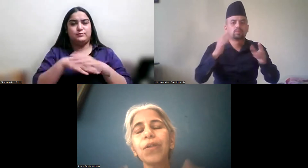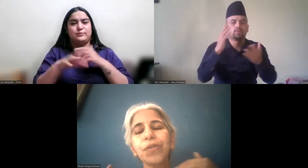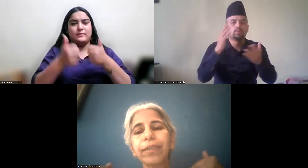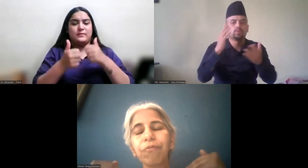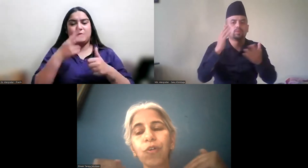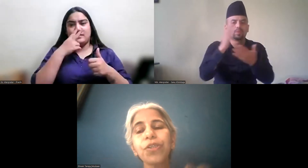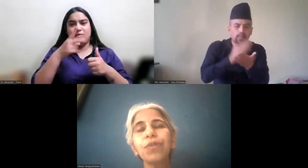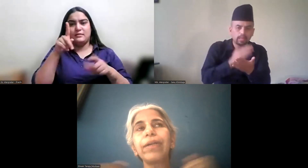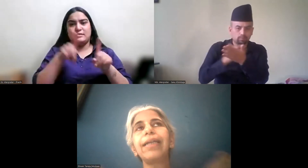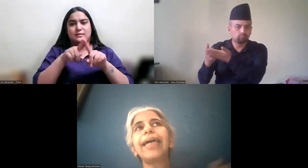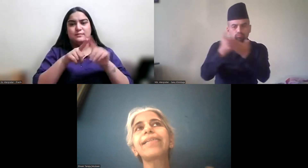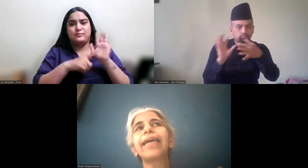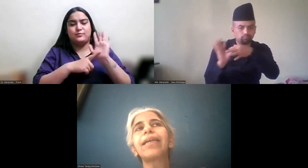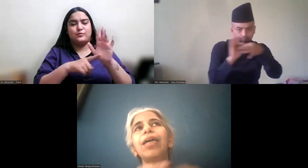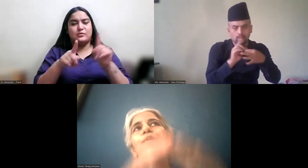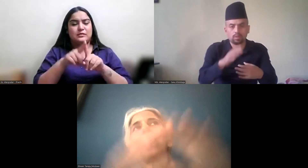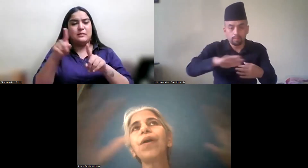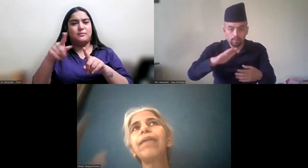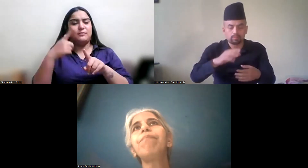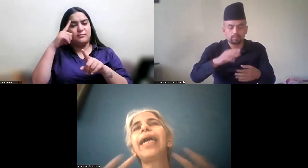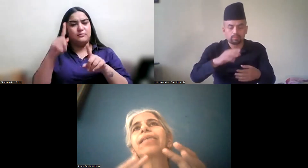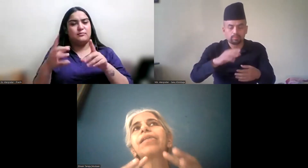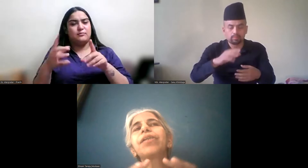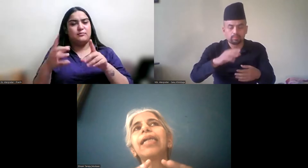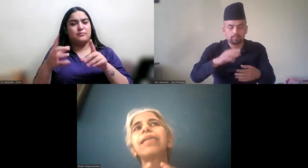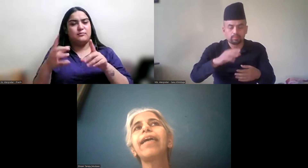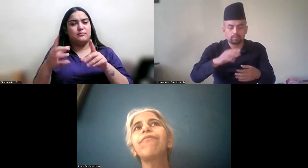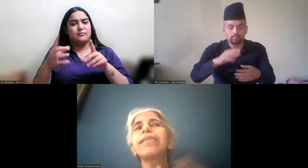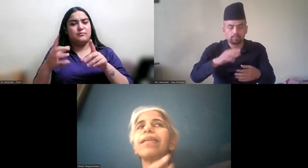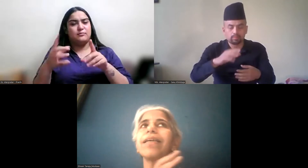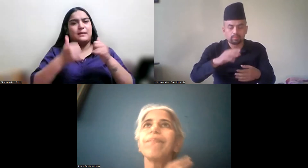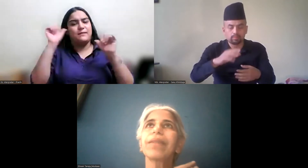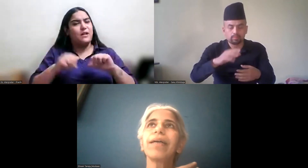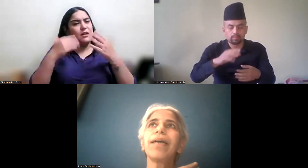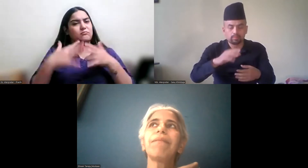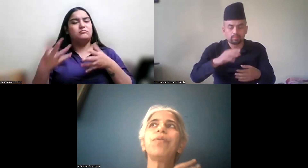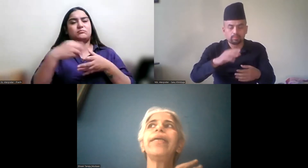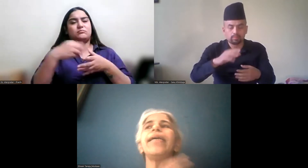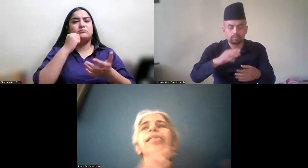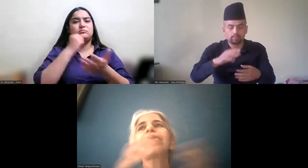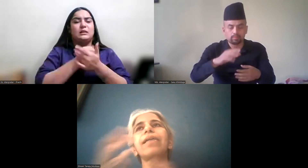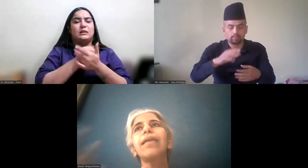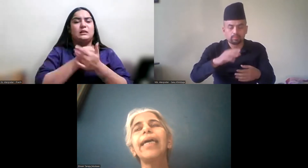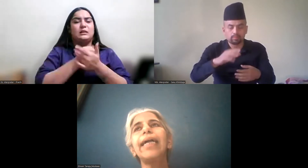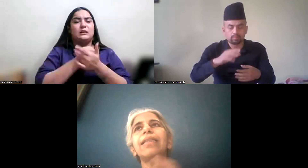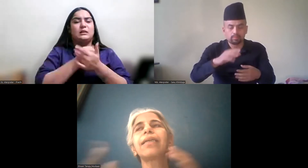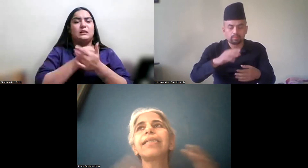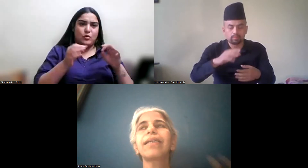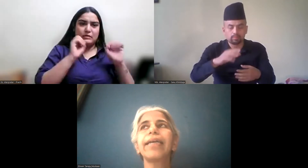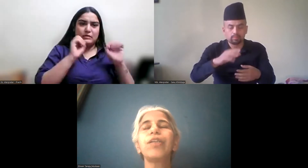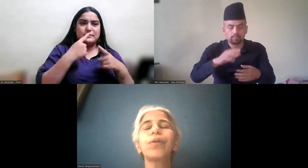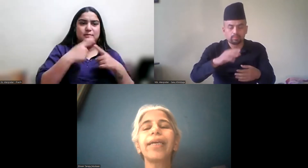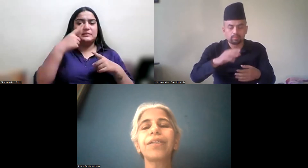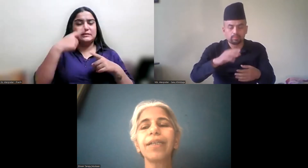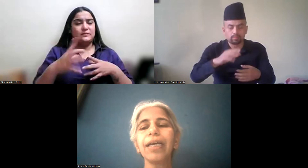are also forced to realize that what all impacts this child's life. Is it the police? Is it the health? Is it